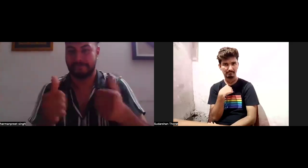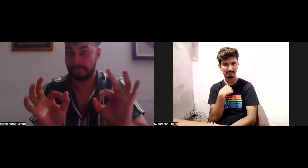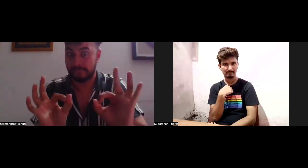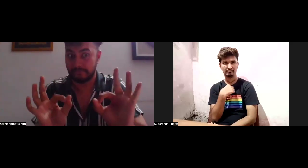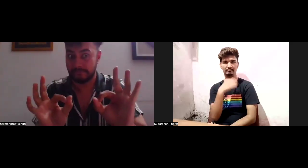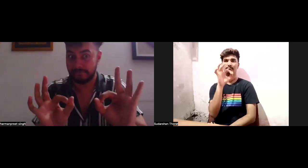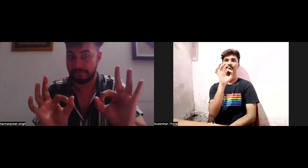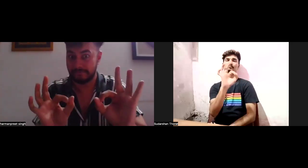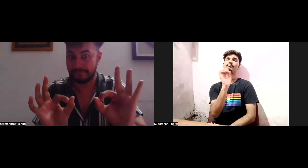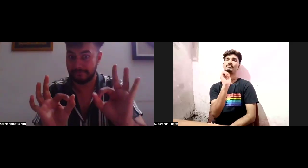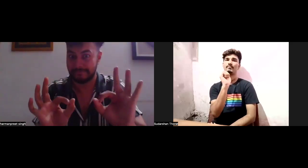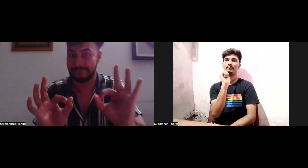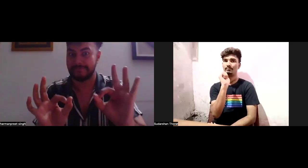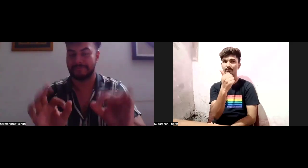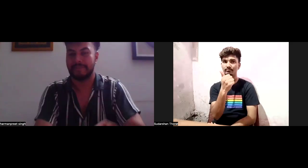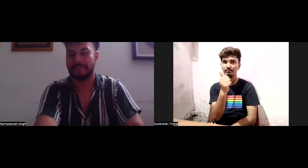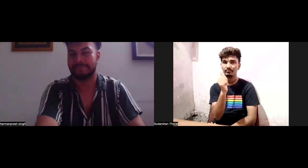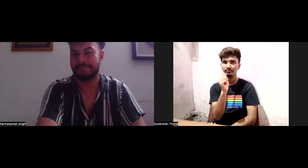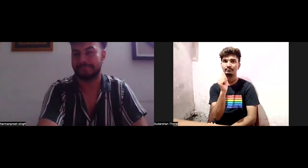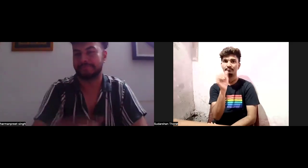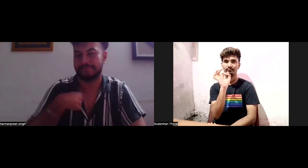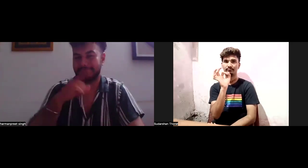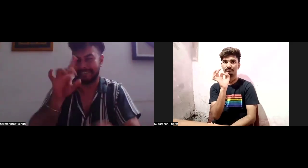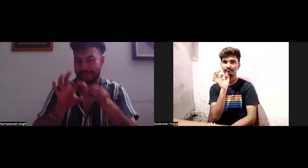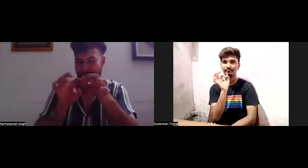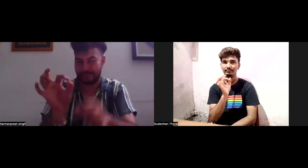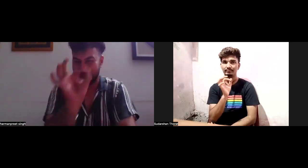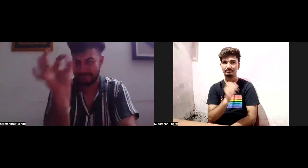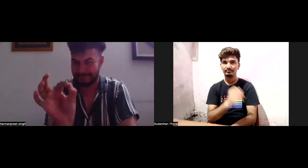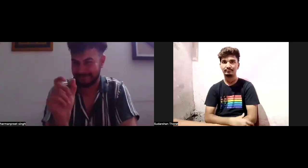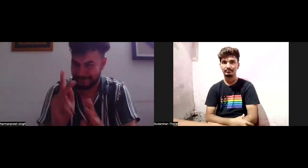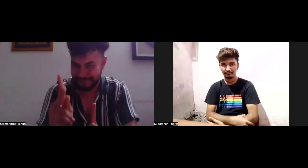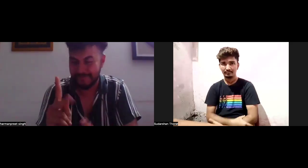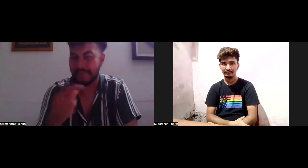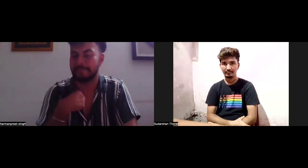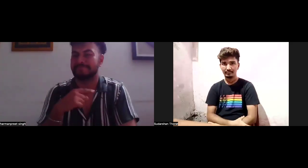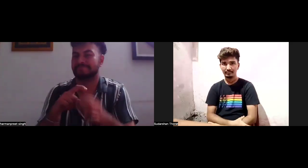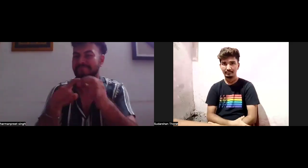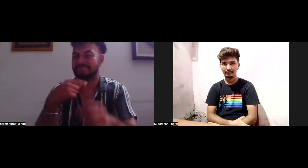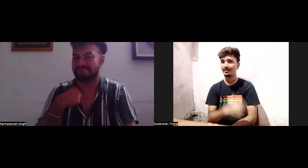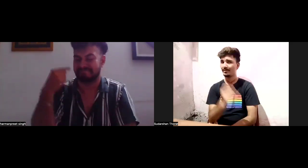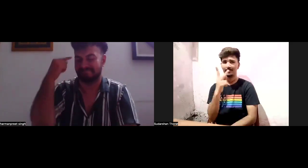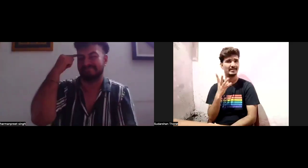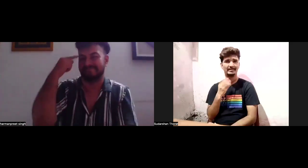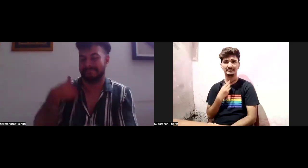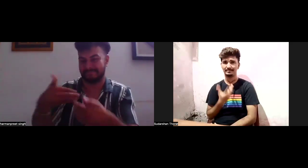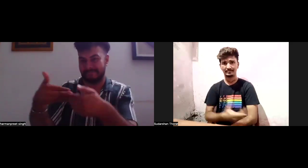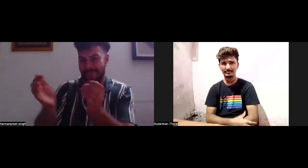Question asking, Haman, could you see me clearly? Yes, I can see you. So I have one question to